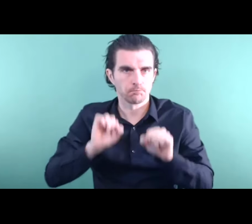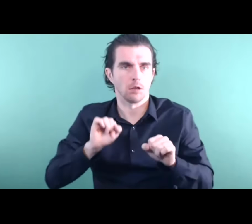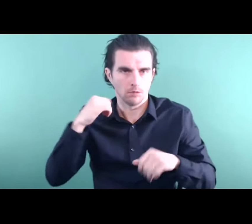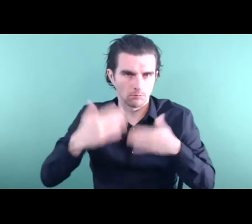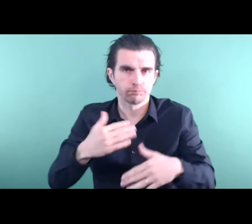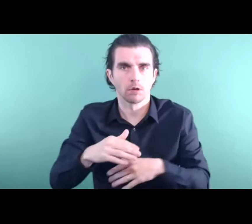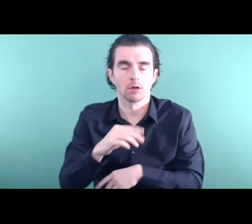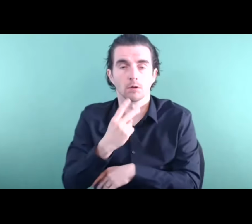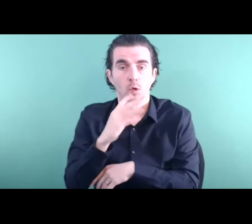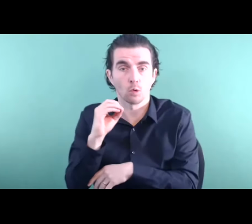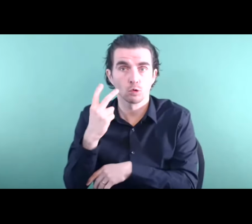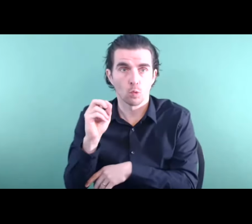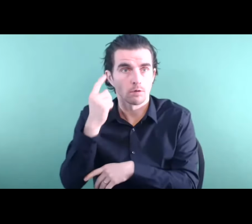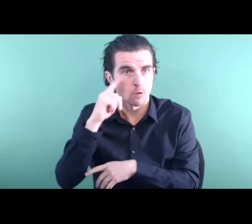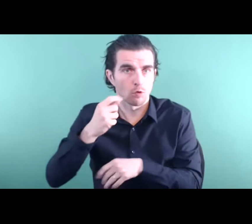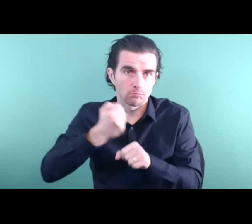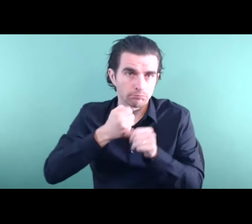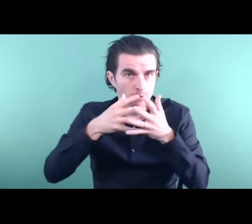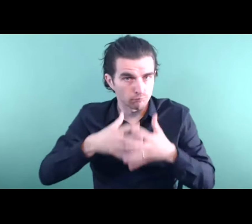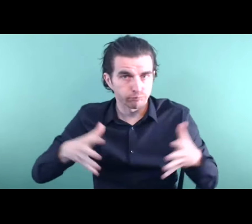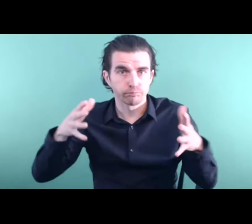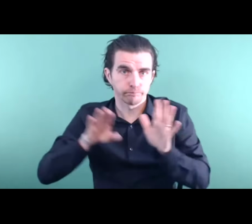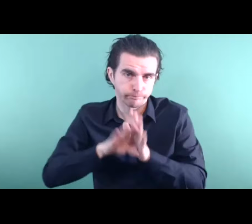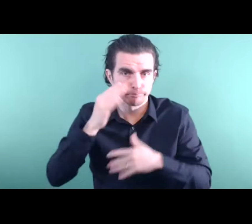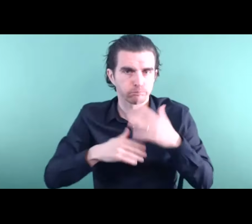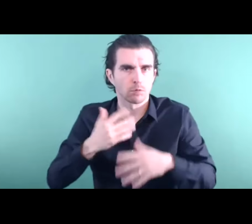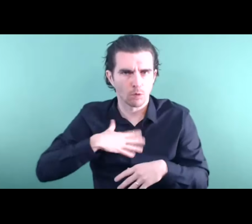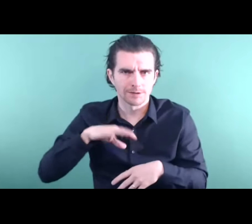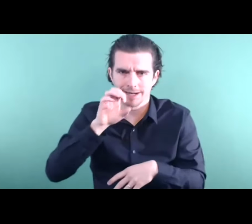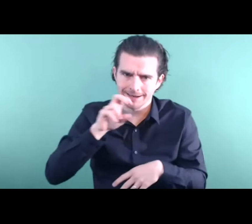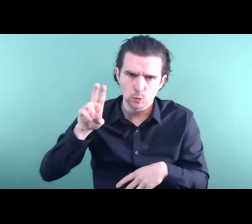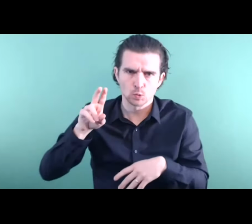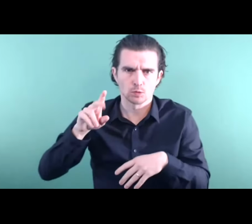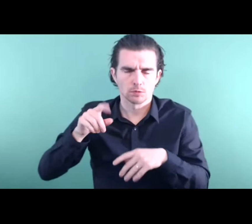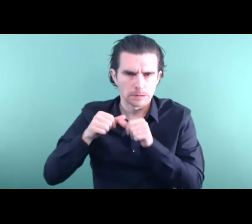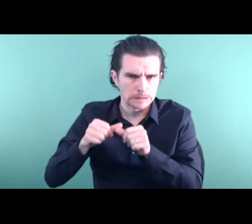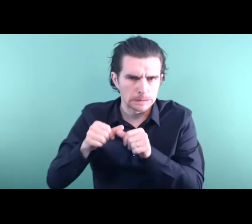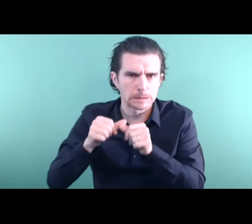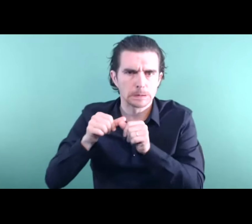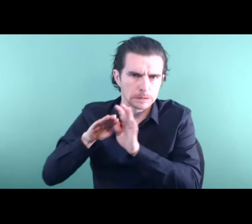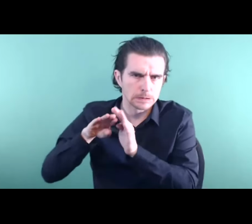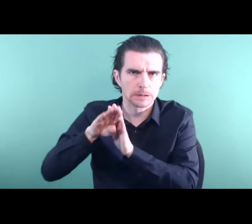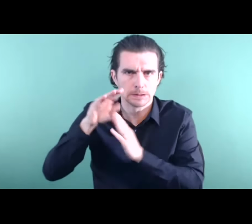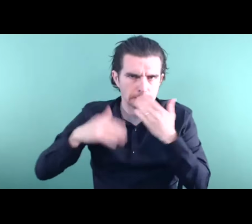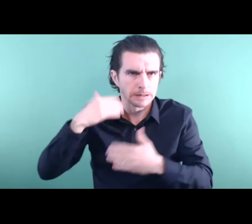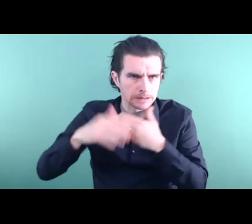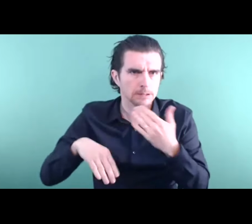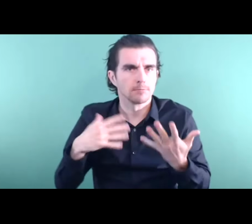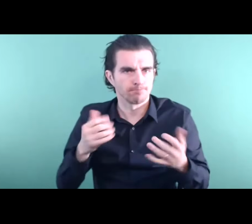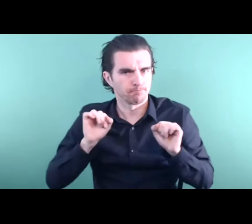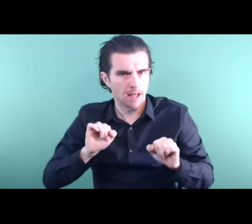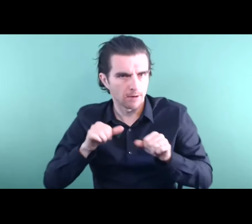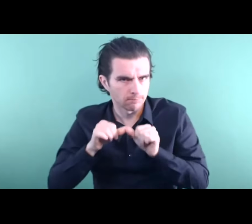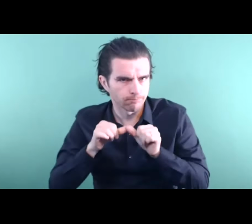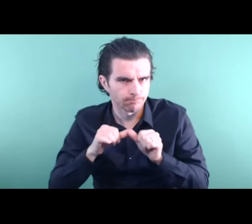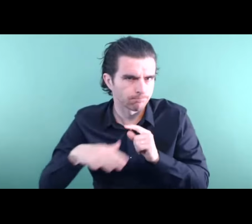states in the European Union. This has also its legal base. For example, Article 21 and Article 48 of the